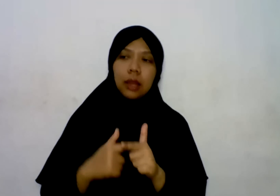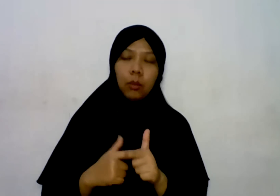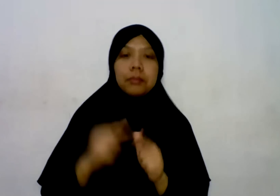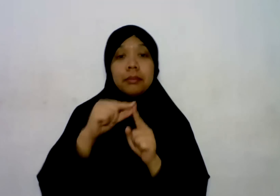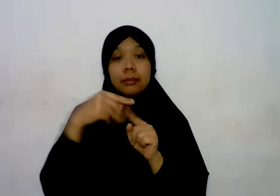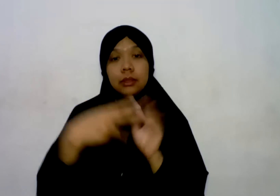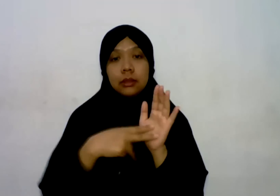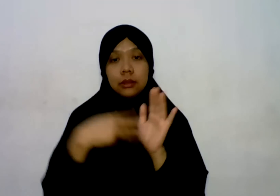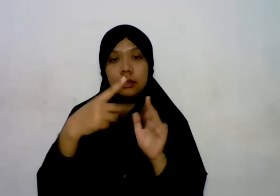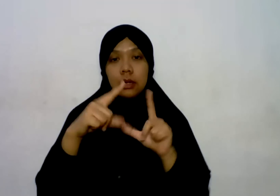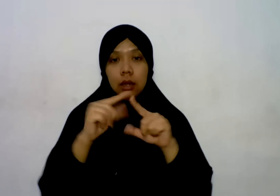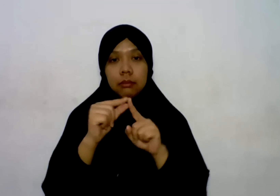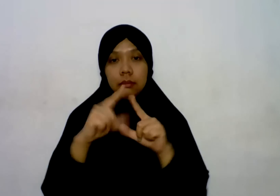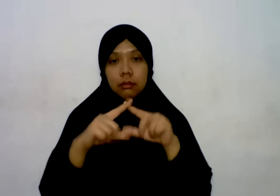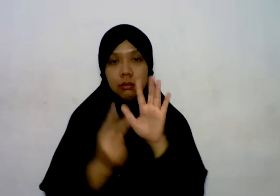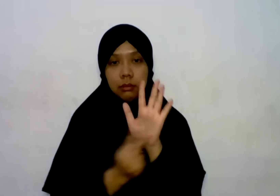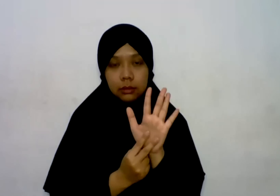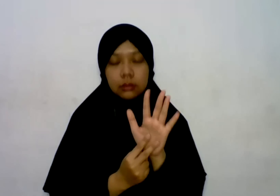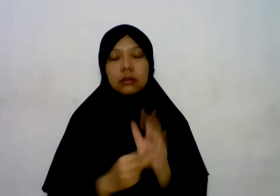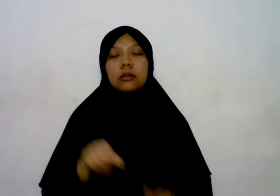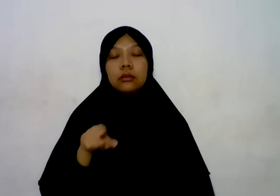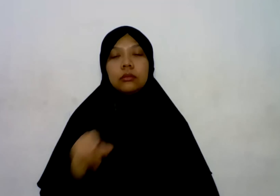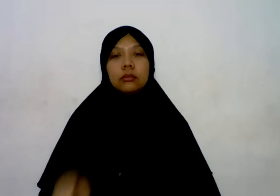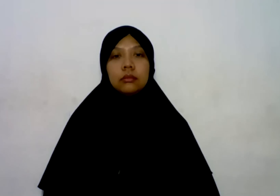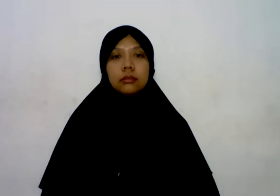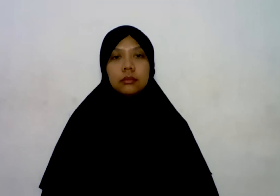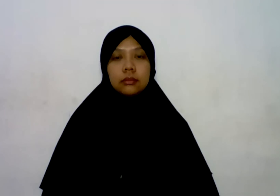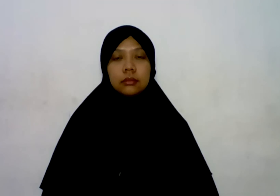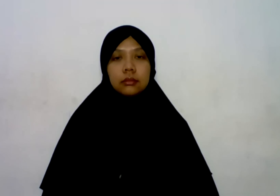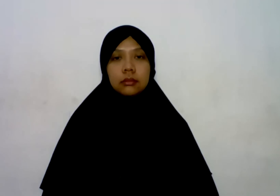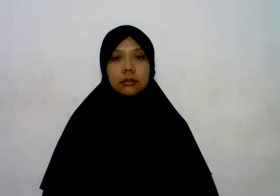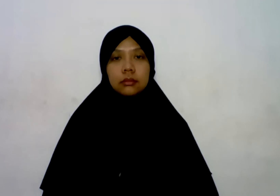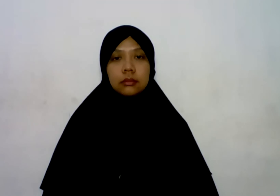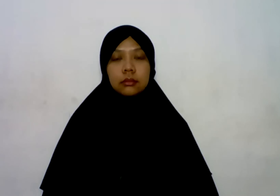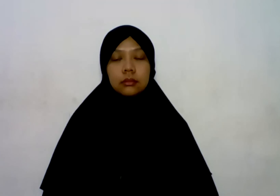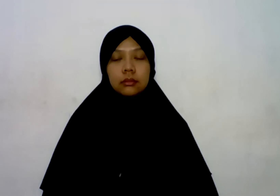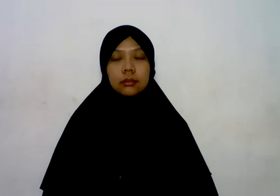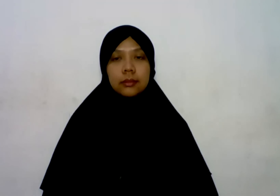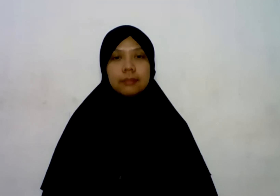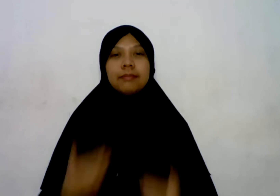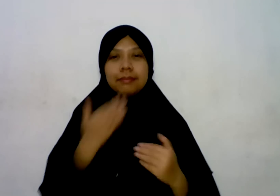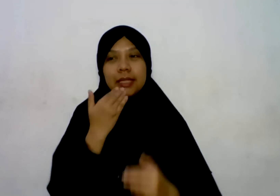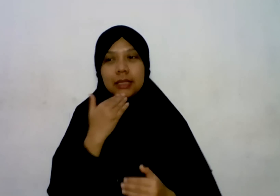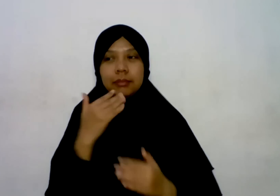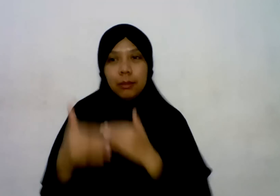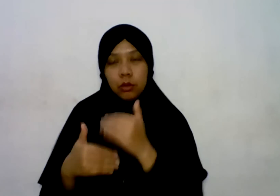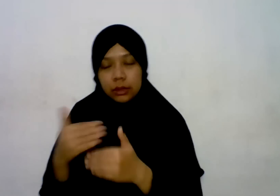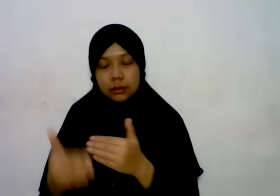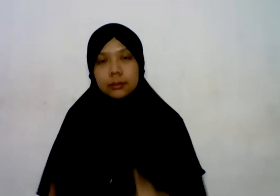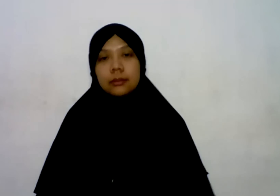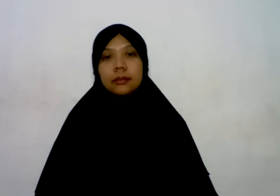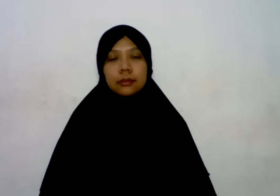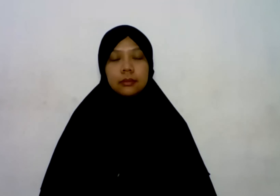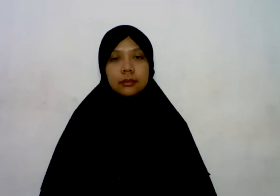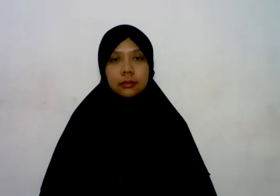receive disabled even more than 1% or even more than 10%, yeah. But then it's not only about receiving